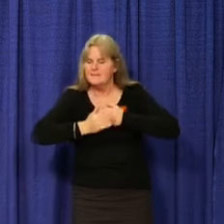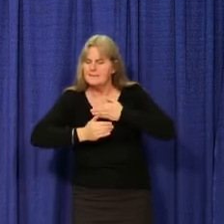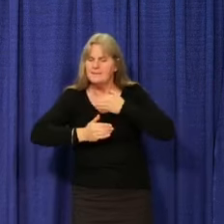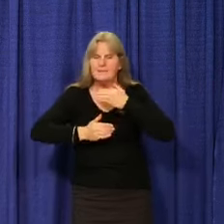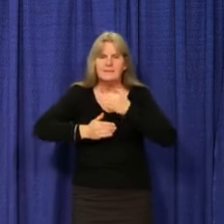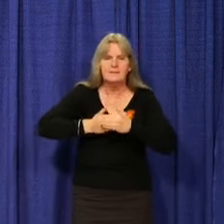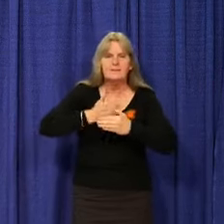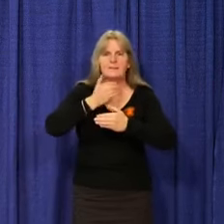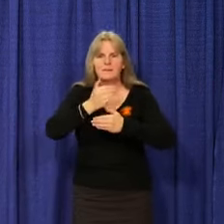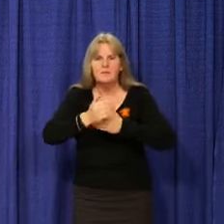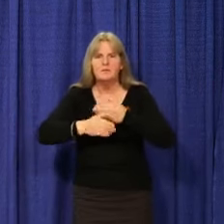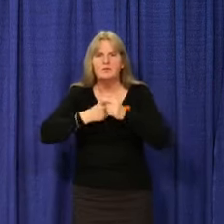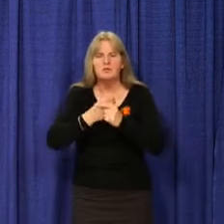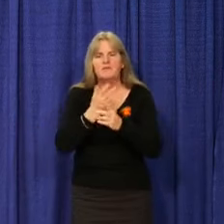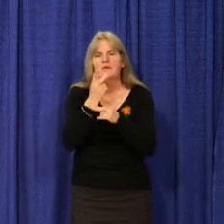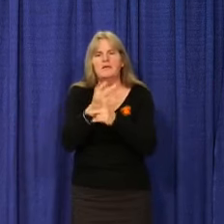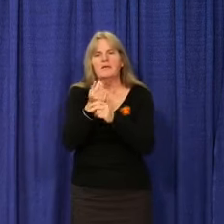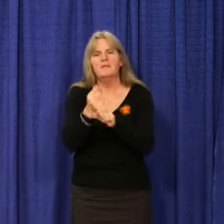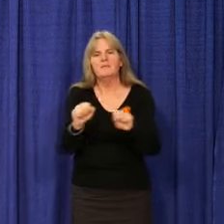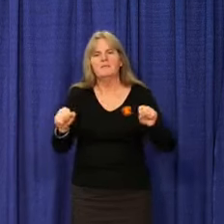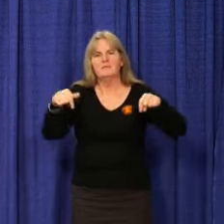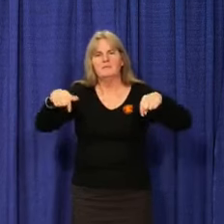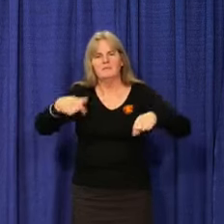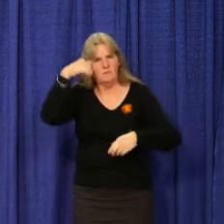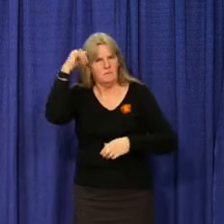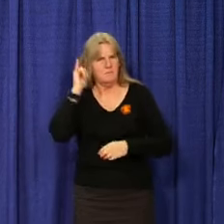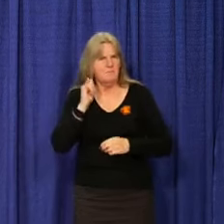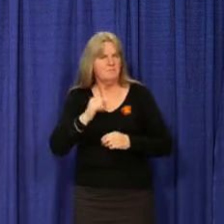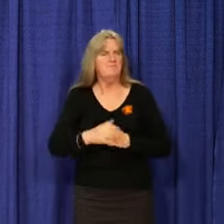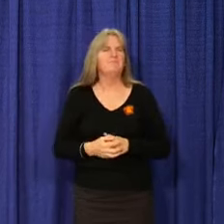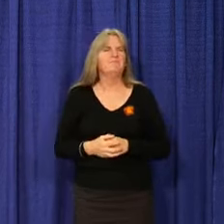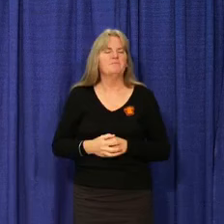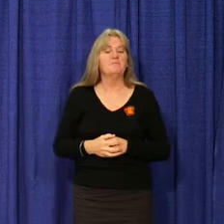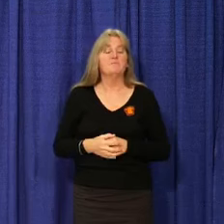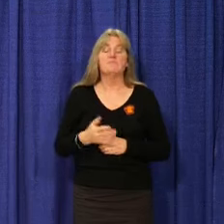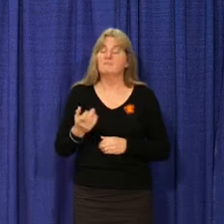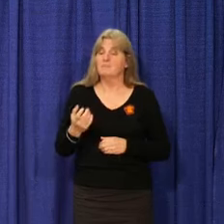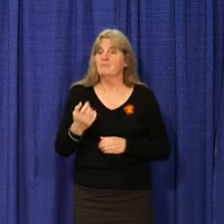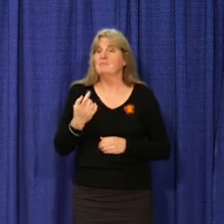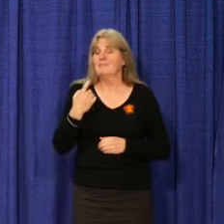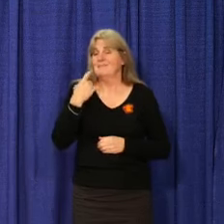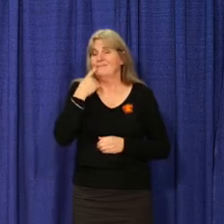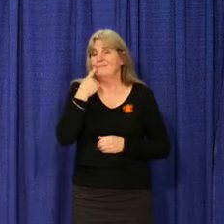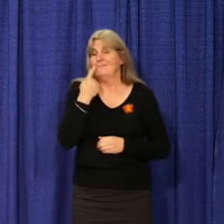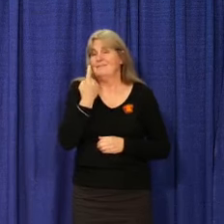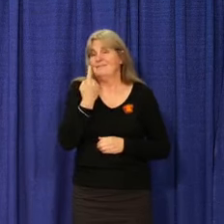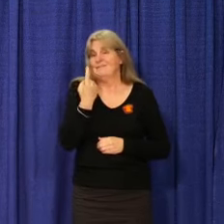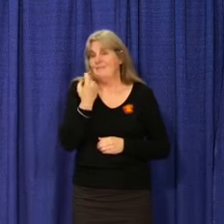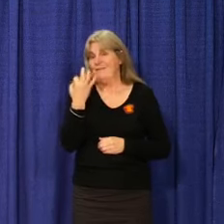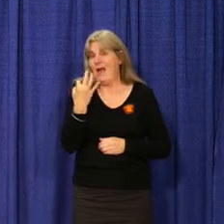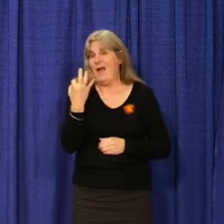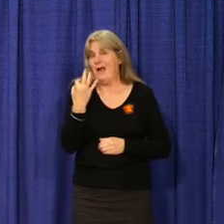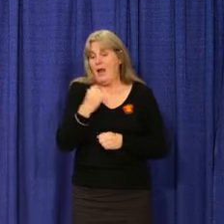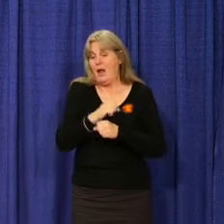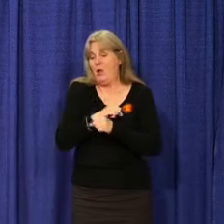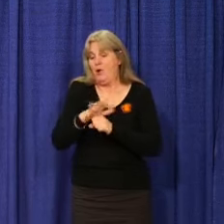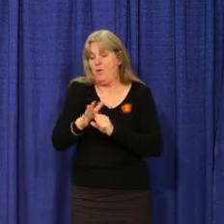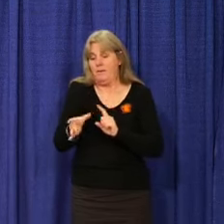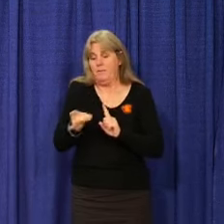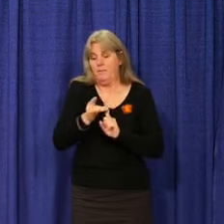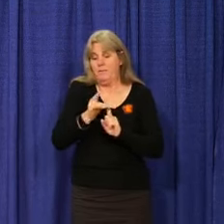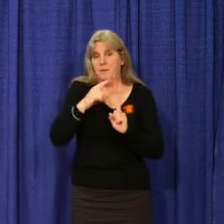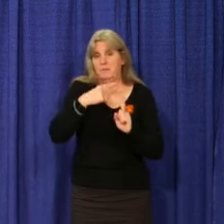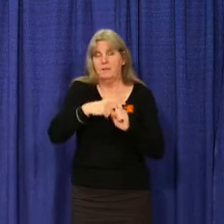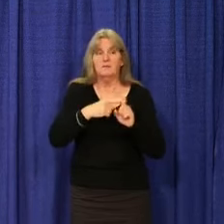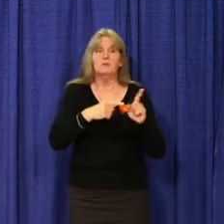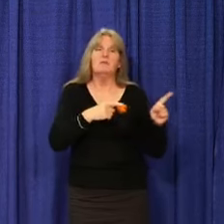keep our territory safe and healthy. We had another positive case last week. As Dr. Hanley has explained, it's not